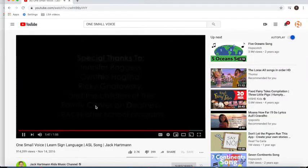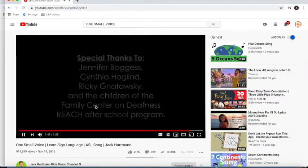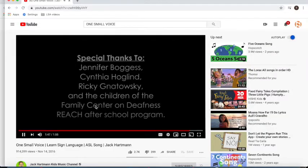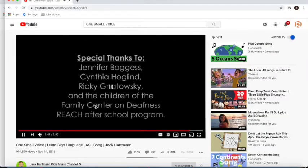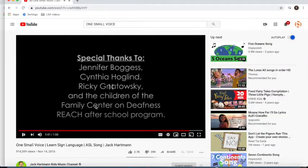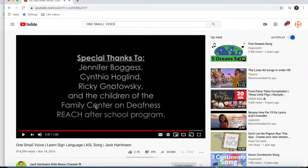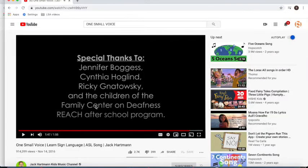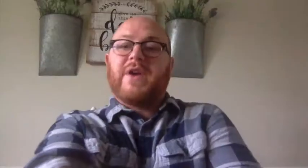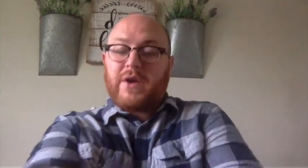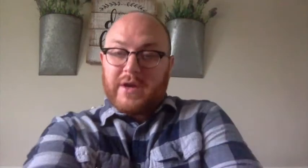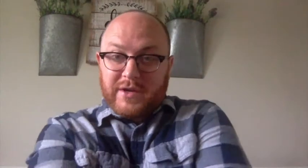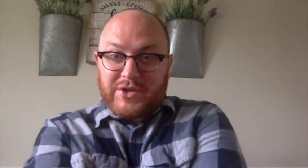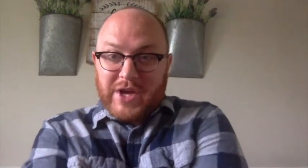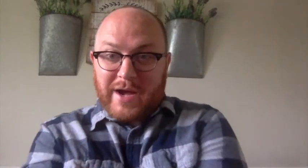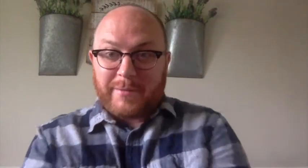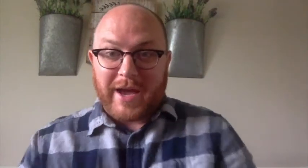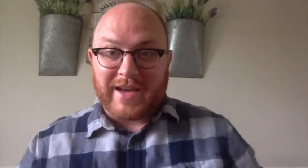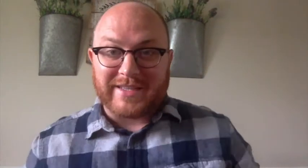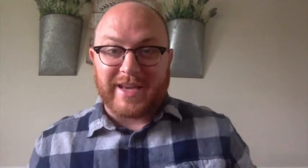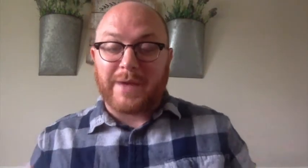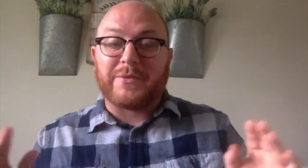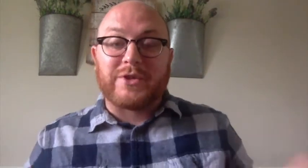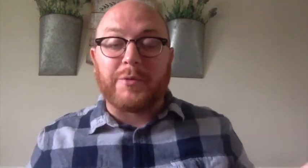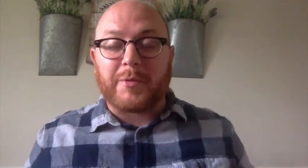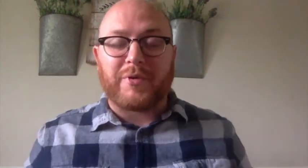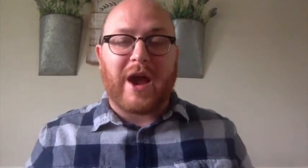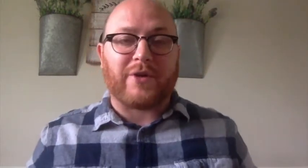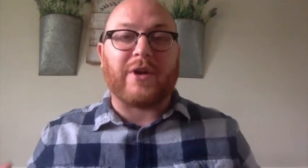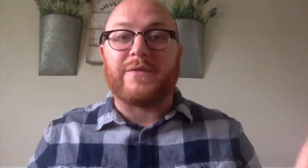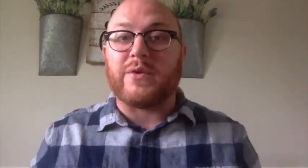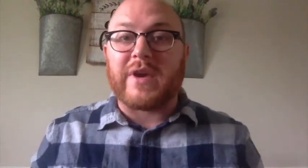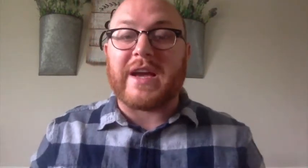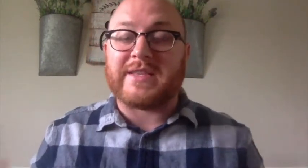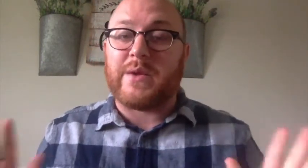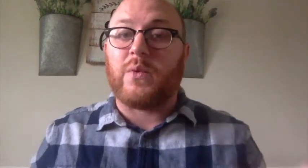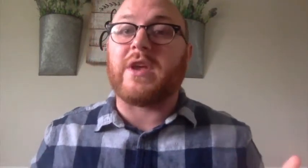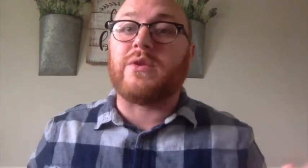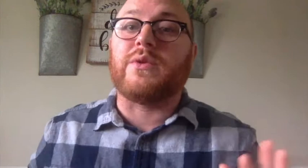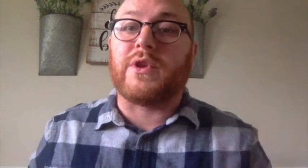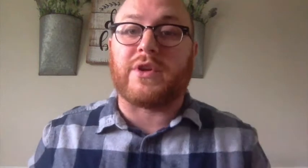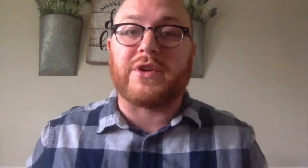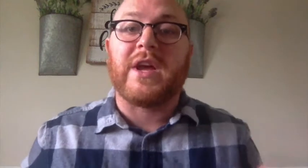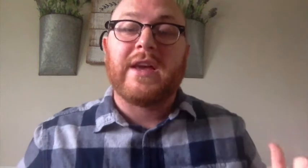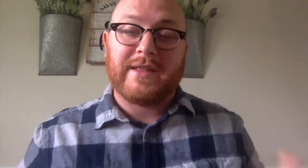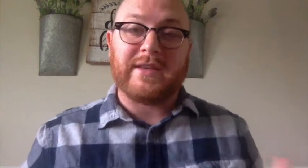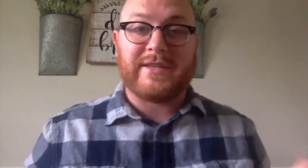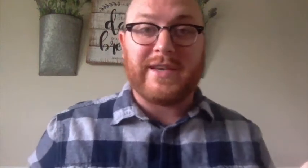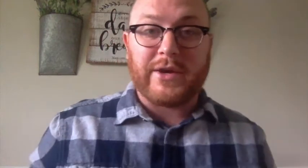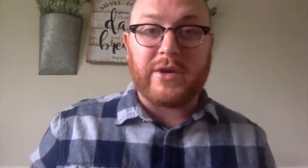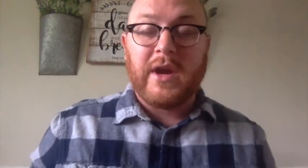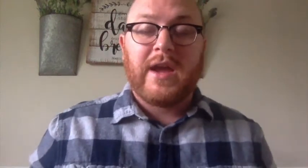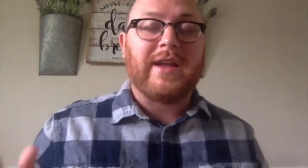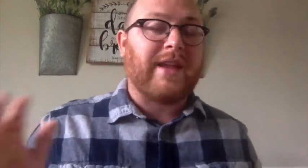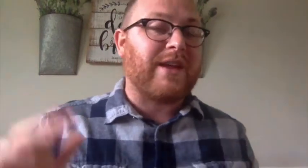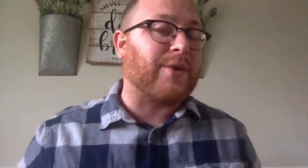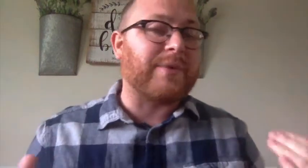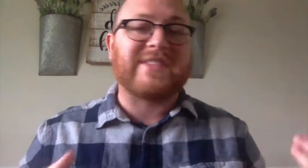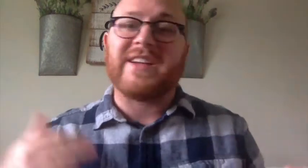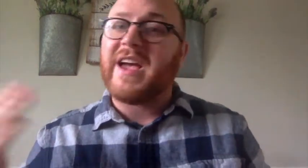Yay! Very good job, guys. I'm super proud of you guys and what you learned this year. And I know we still have